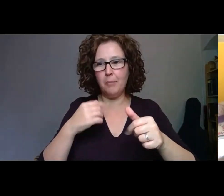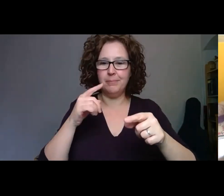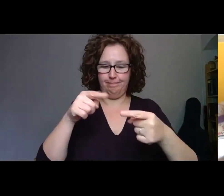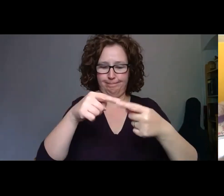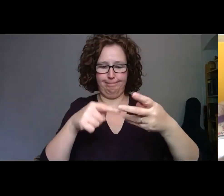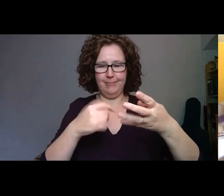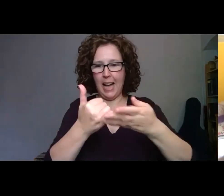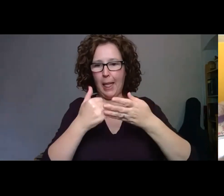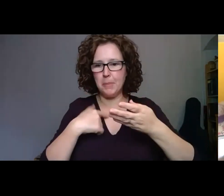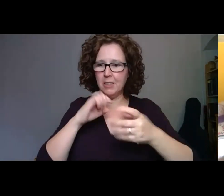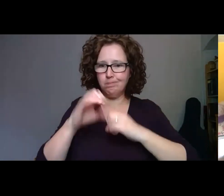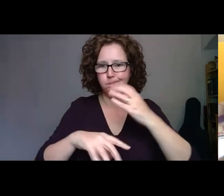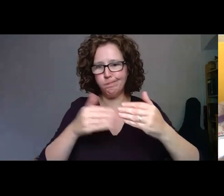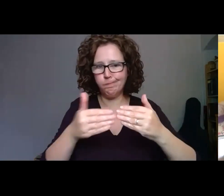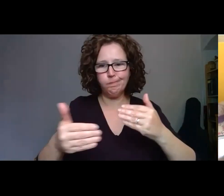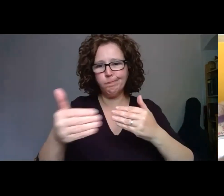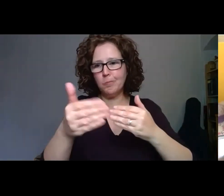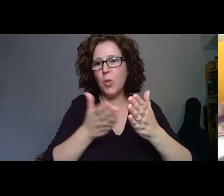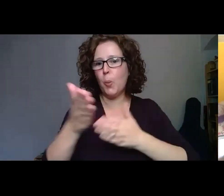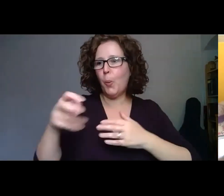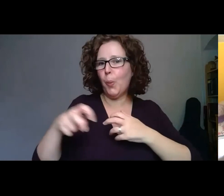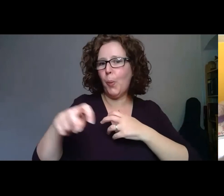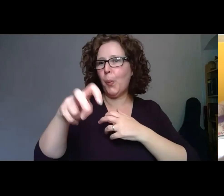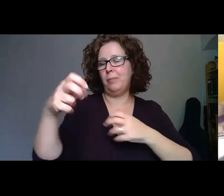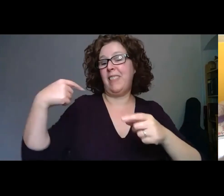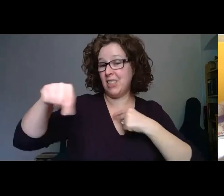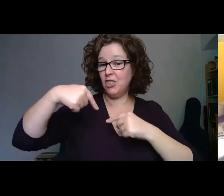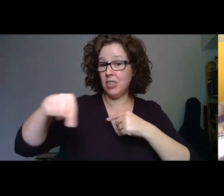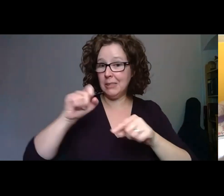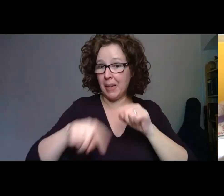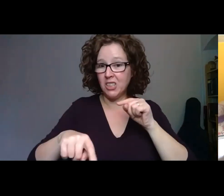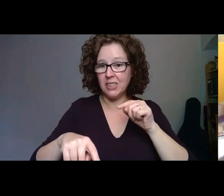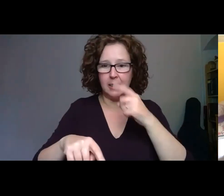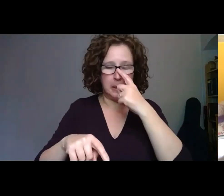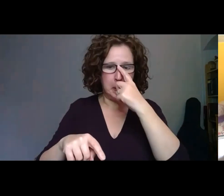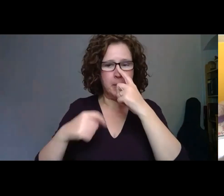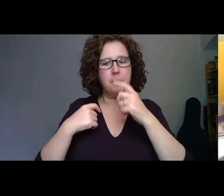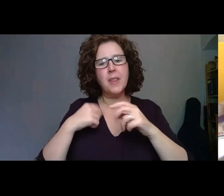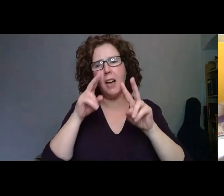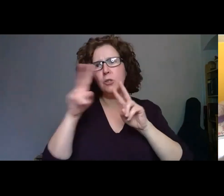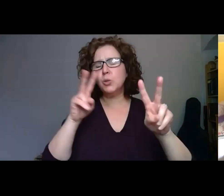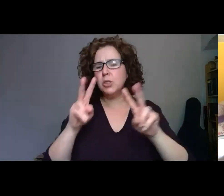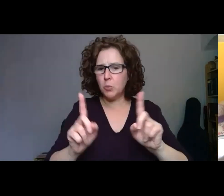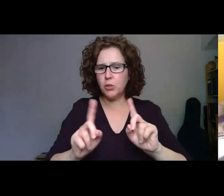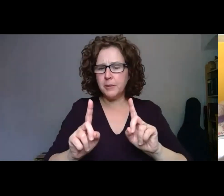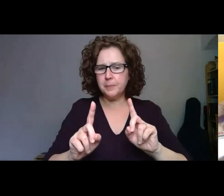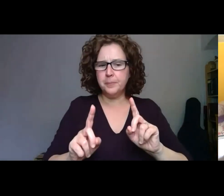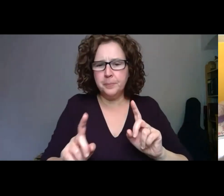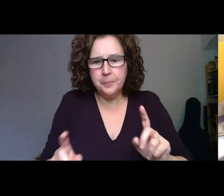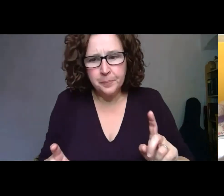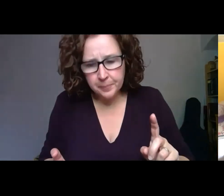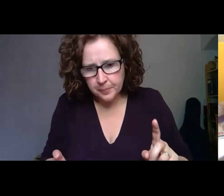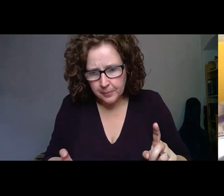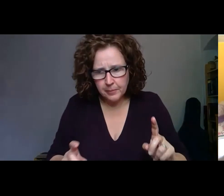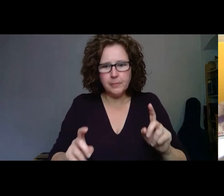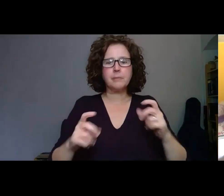this journey, especially this year. What I've noticed is that lots of disabled